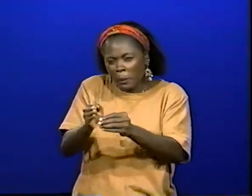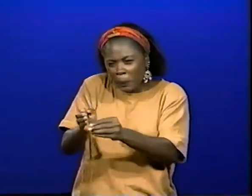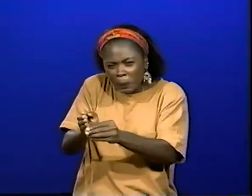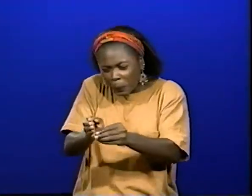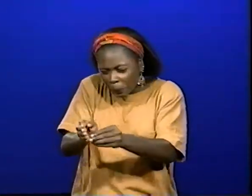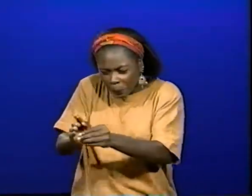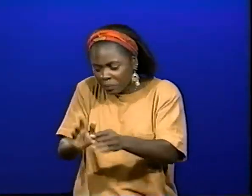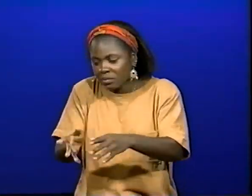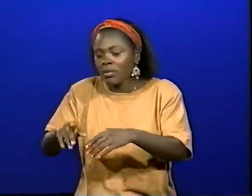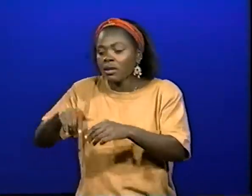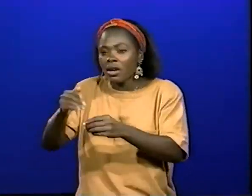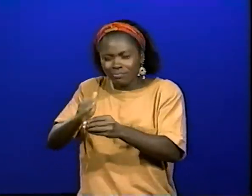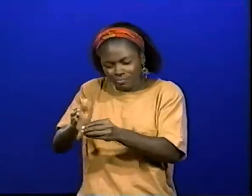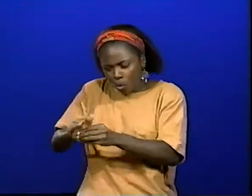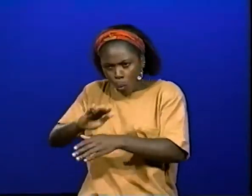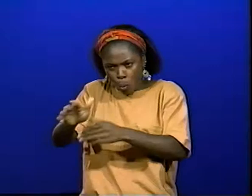stalks of celery, which you should chop up.